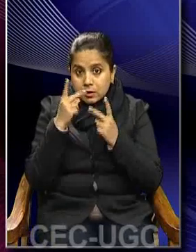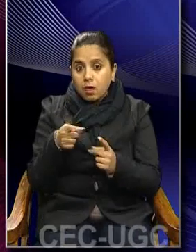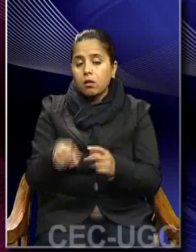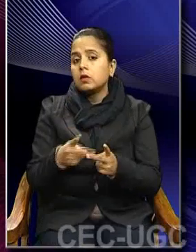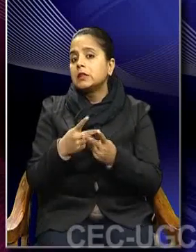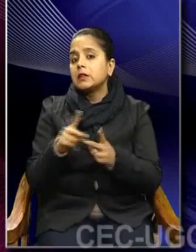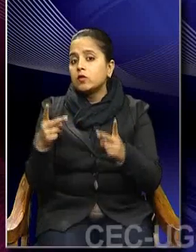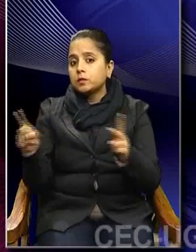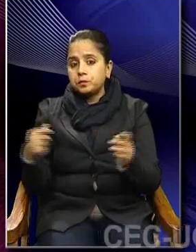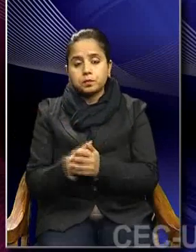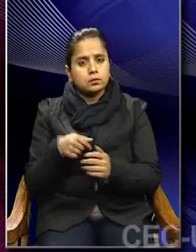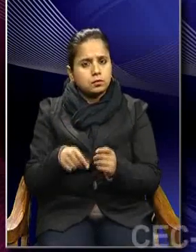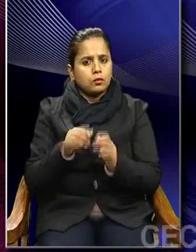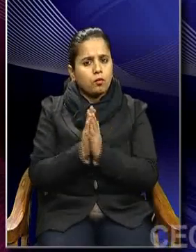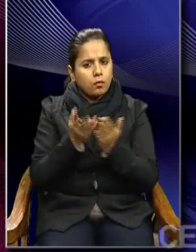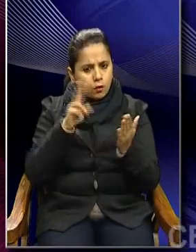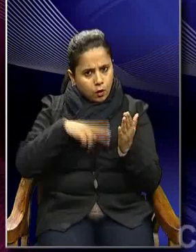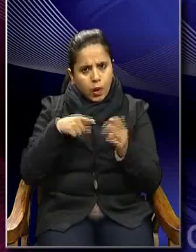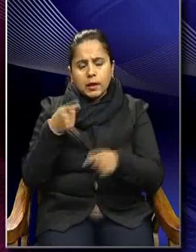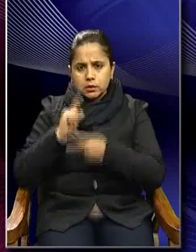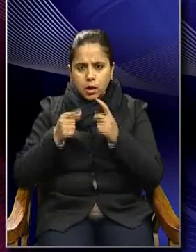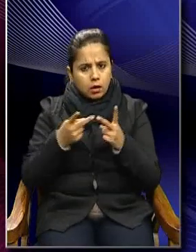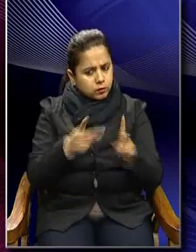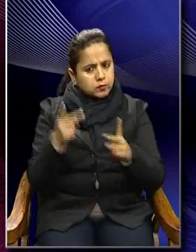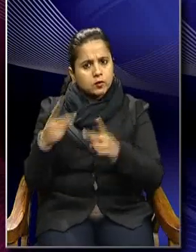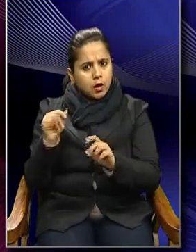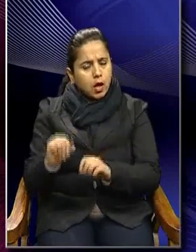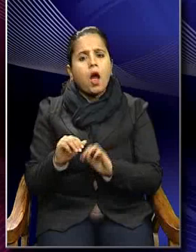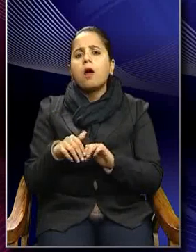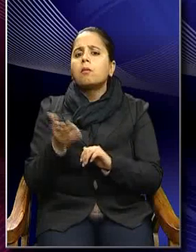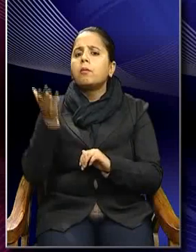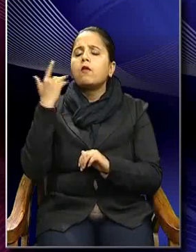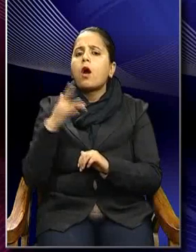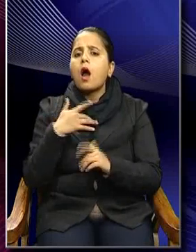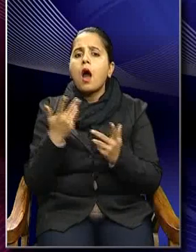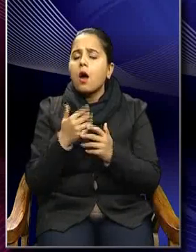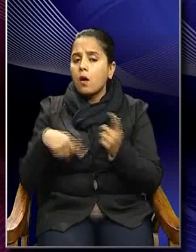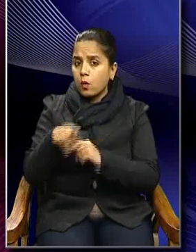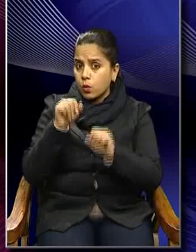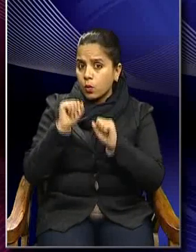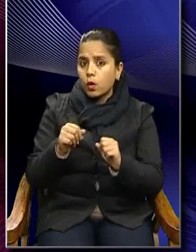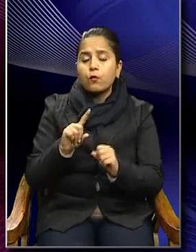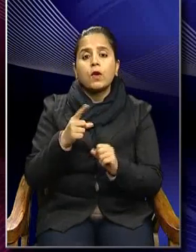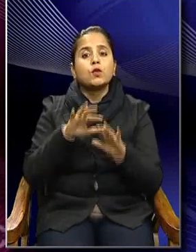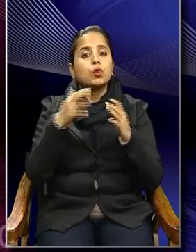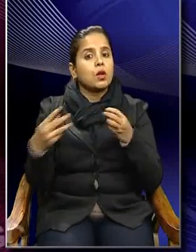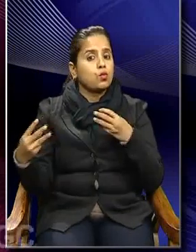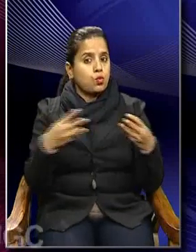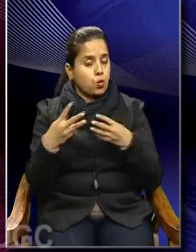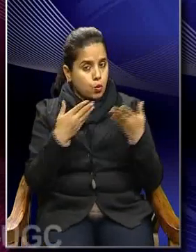different textbooks of history, that how First World